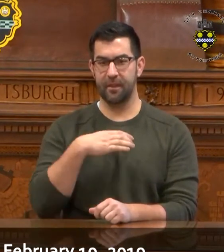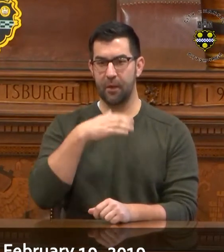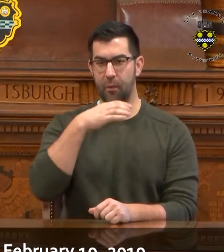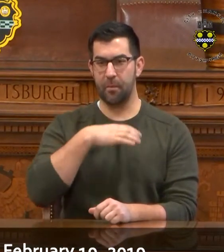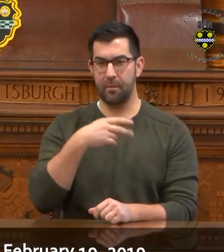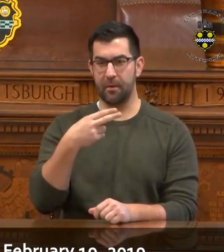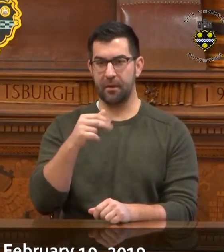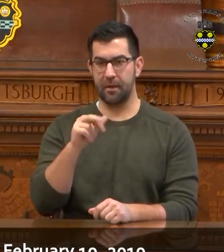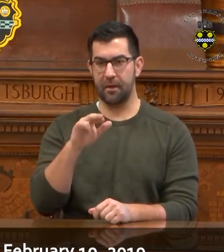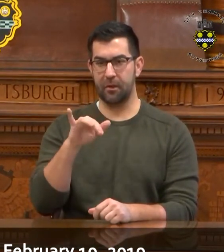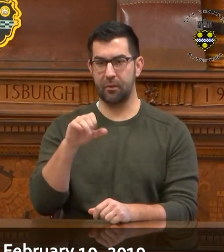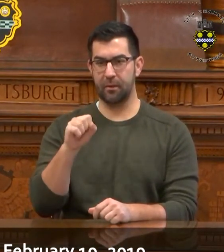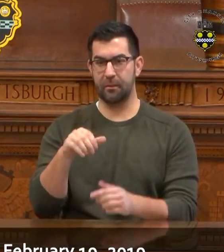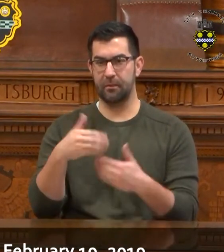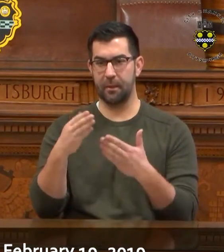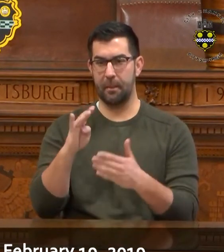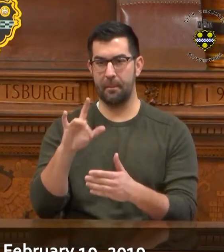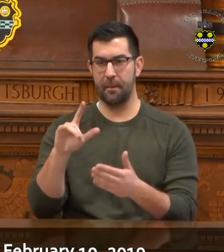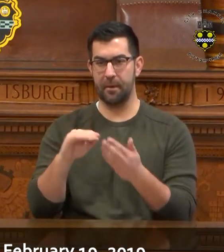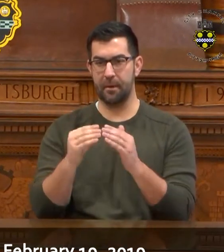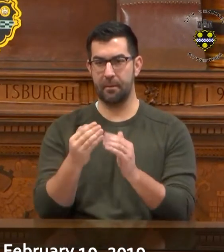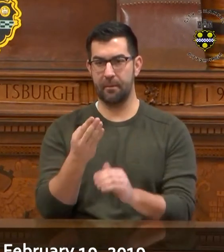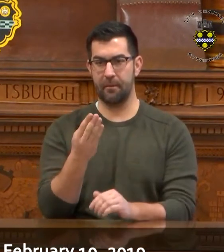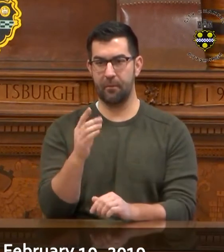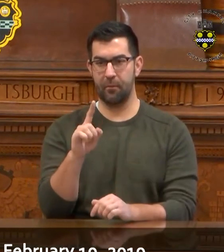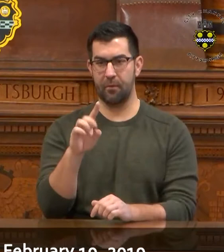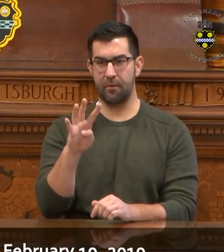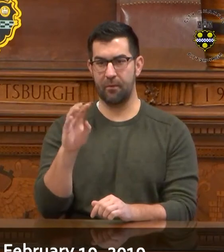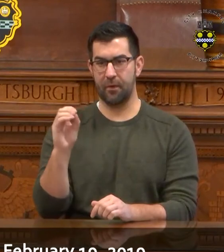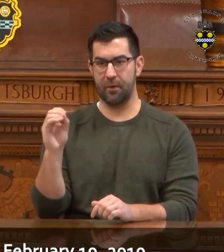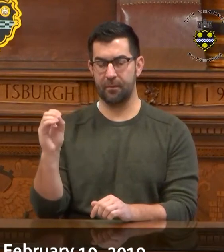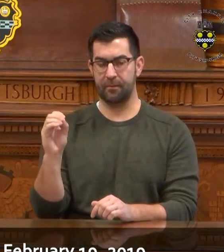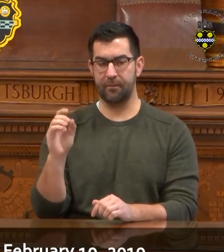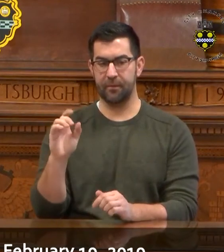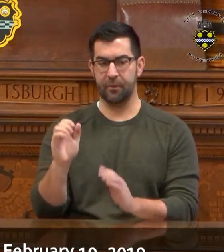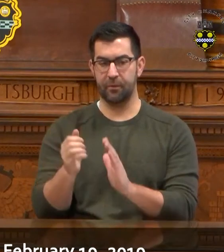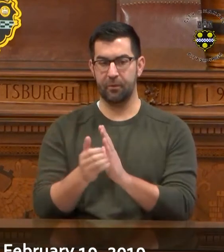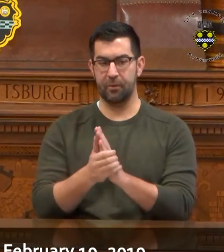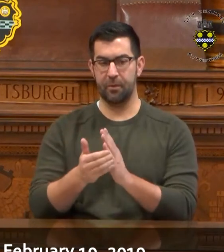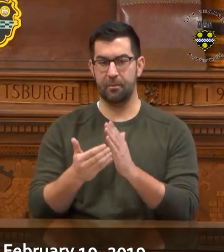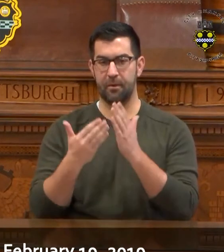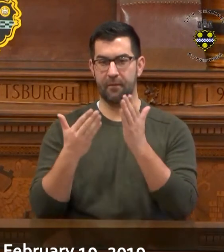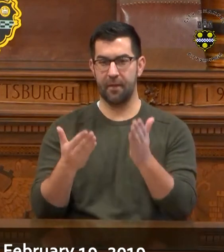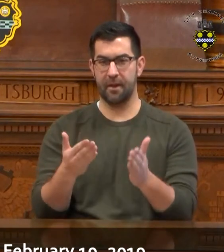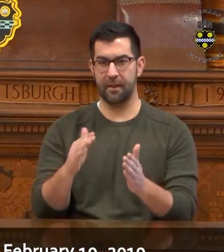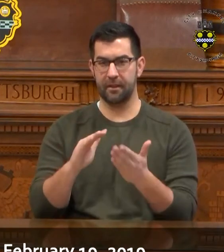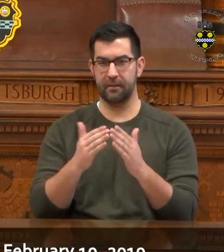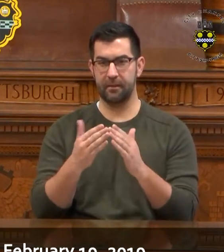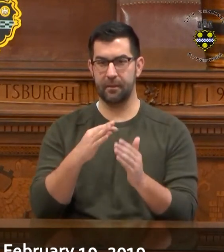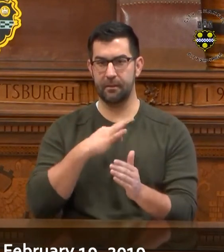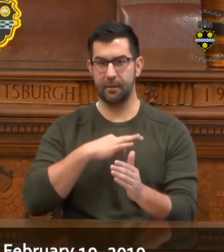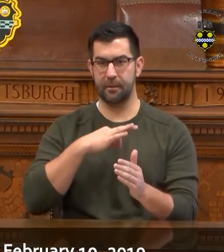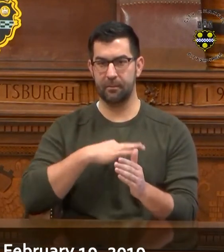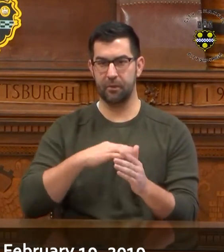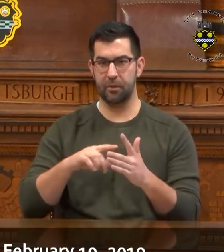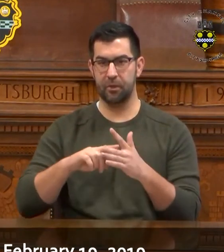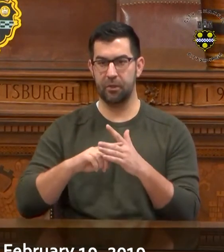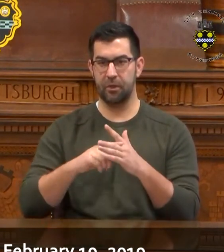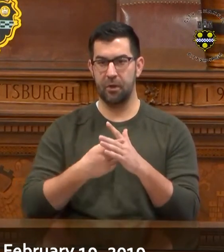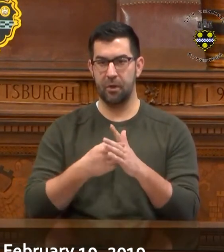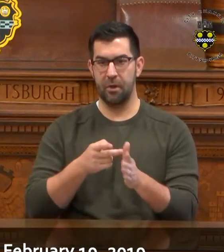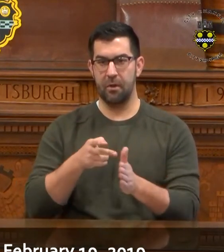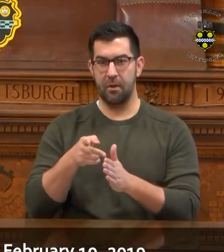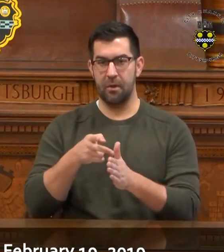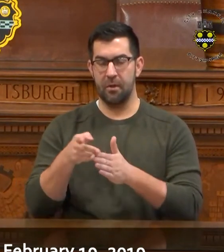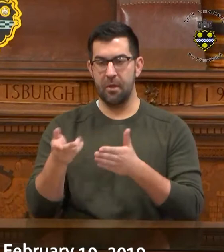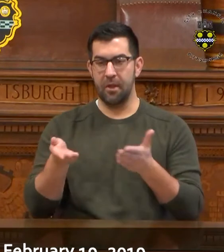Councilwoman Darlene Harris presents Bill Number 1400. Resolution providing that the City of Pittsburgh enter into a